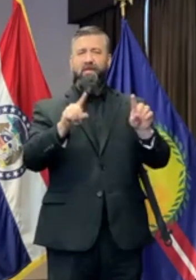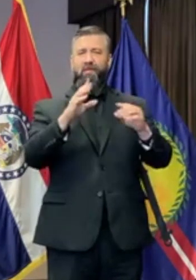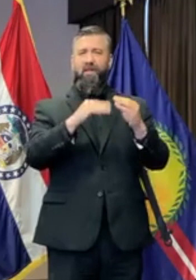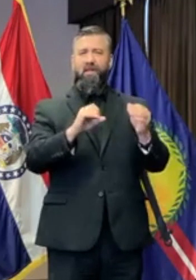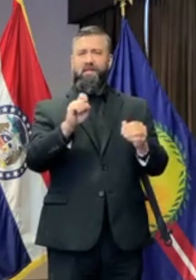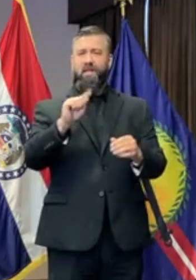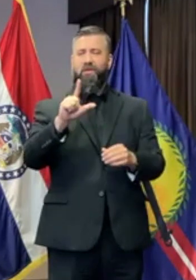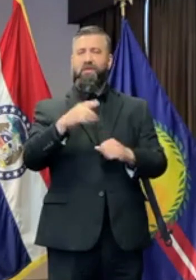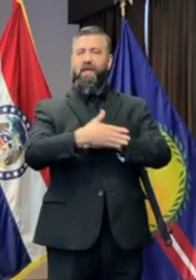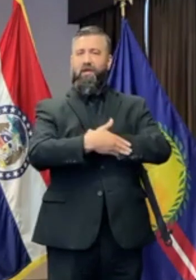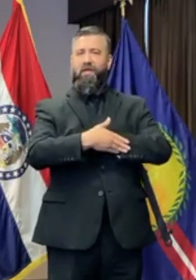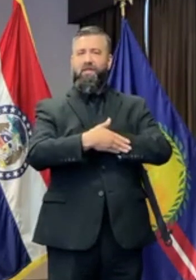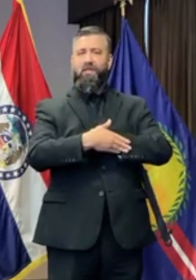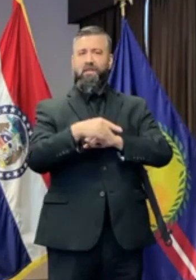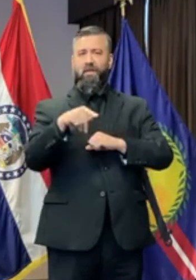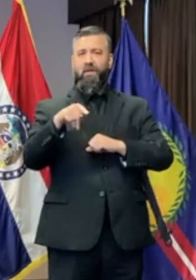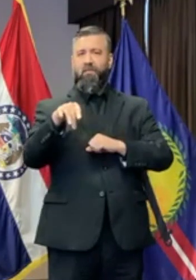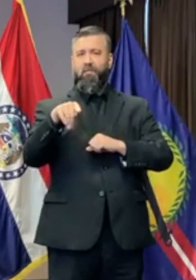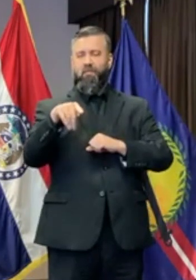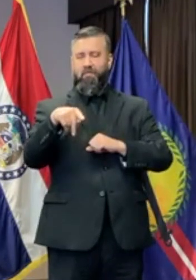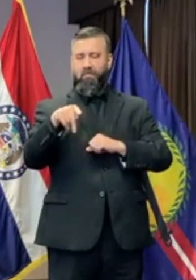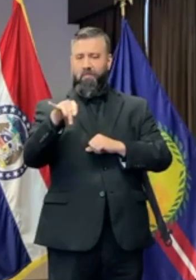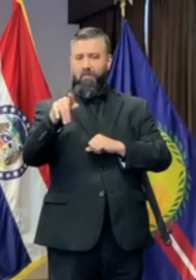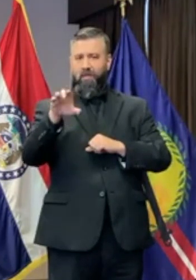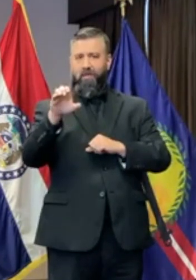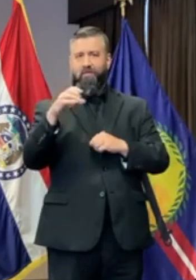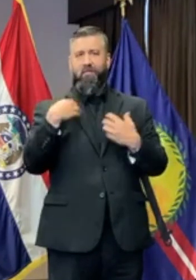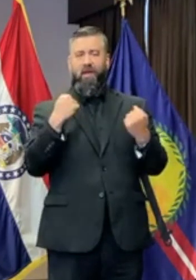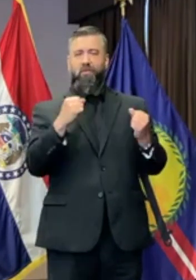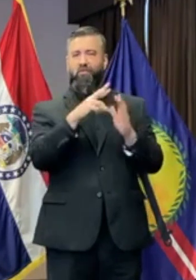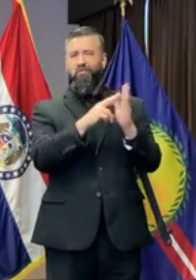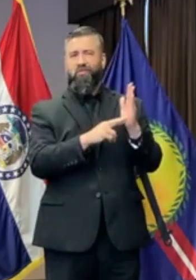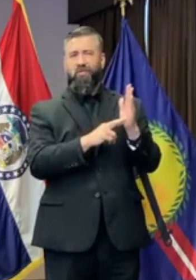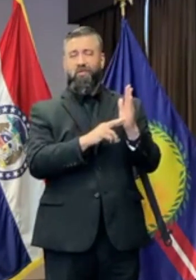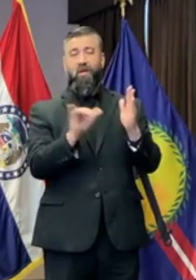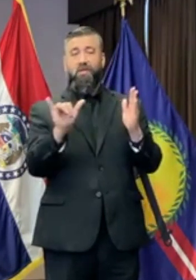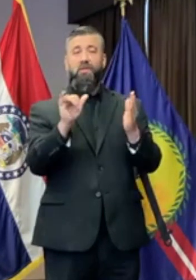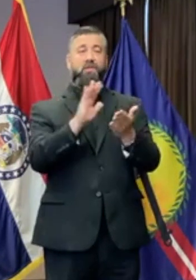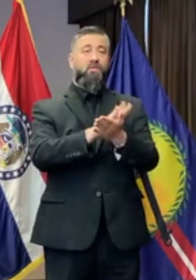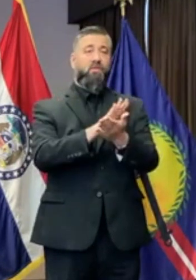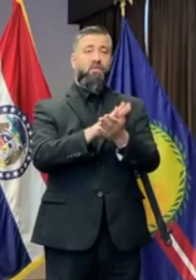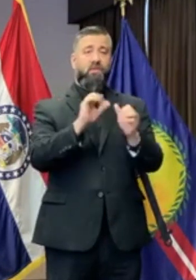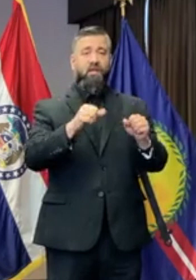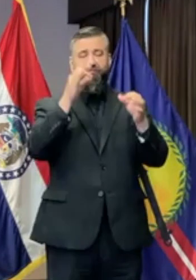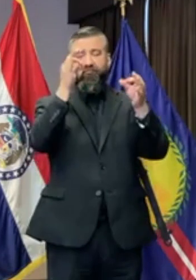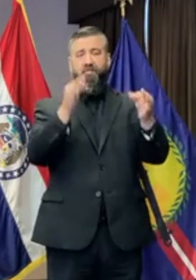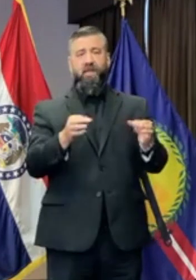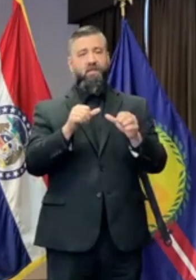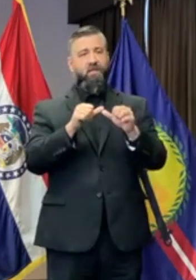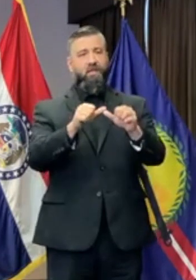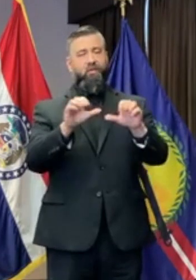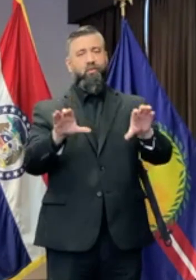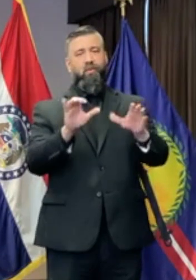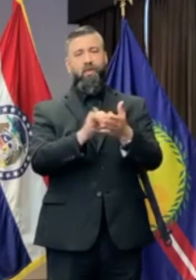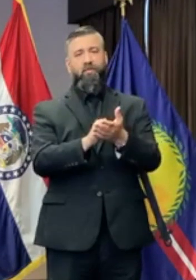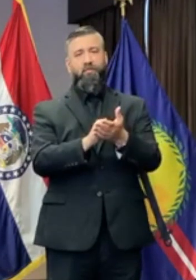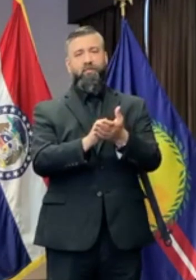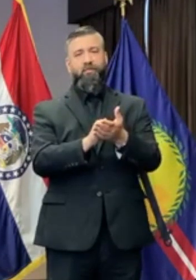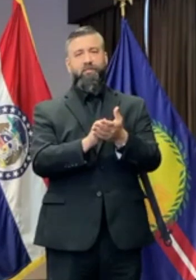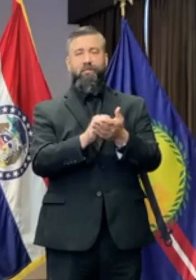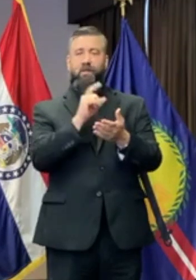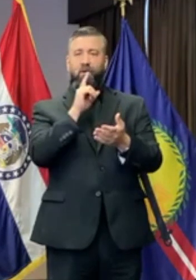St. Louis County's public health protocols and guidelines, and certainly schools may choose to continue to do that. It really